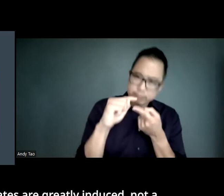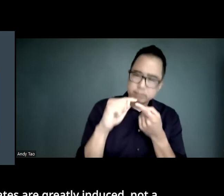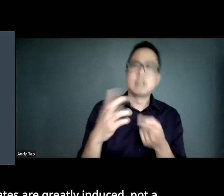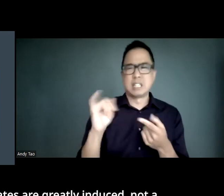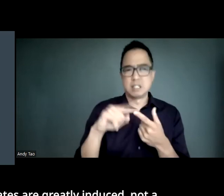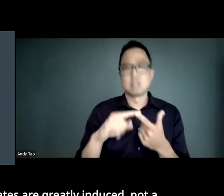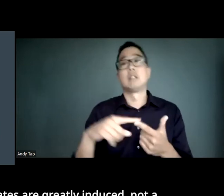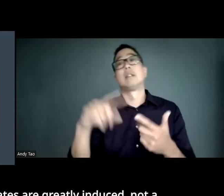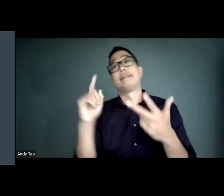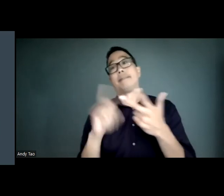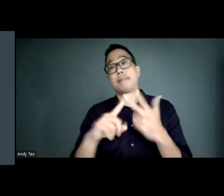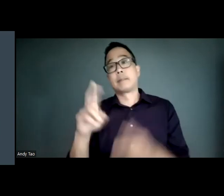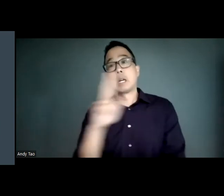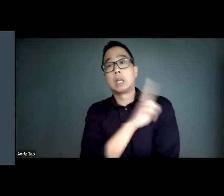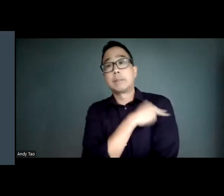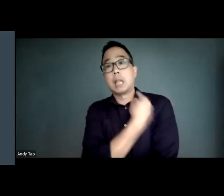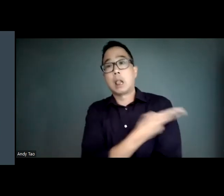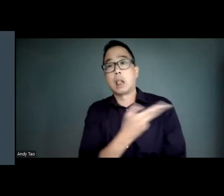mean